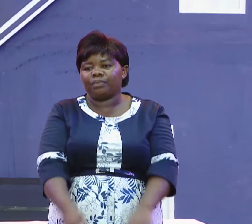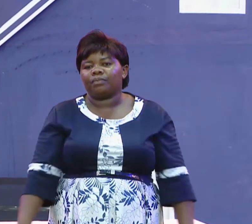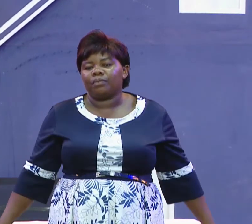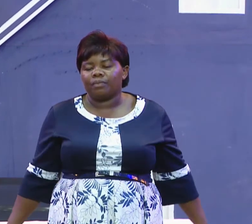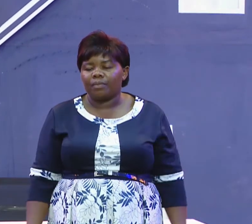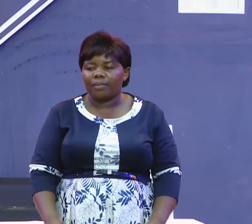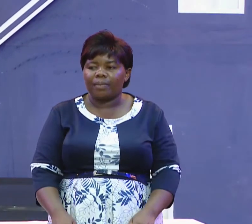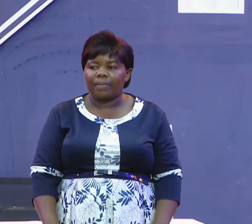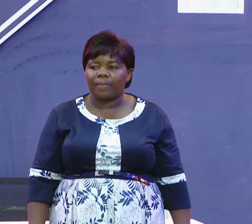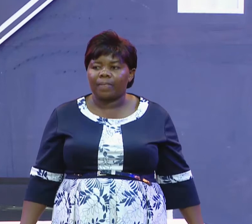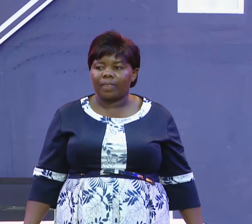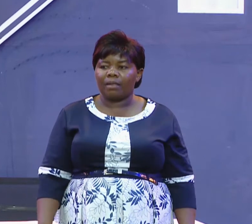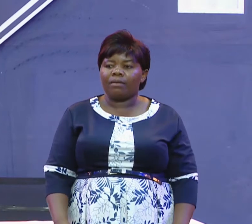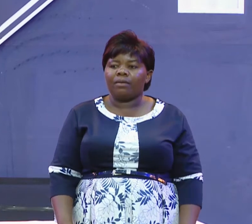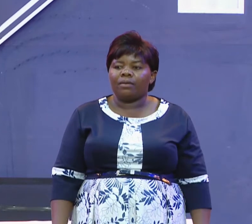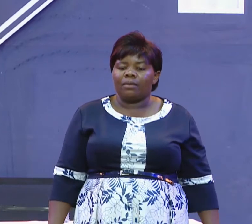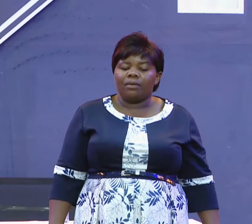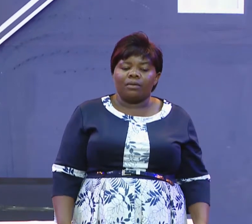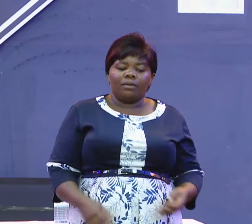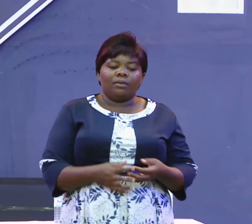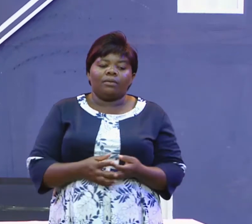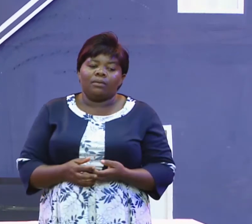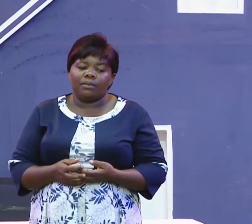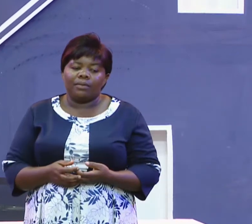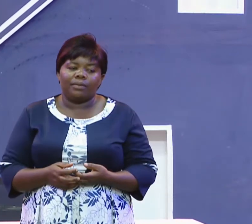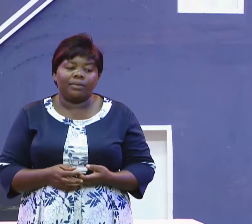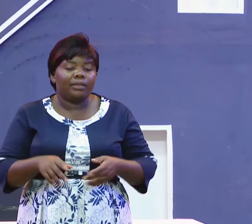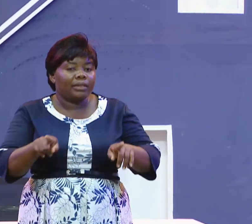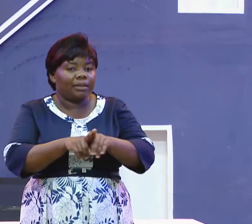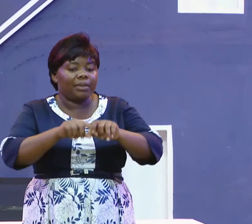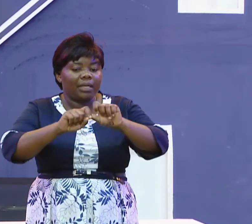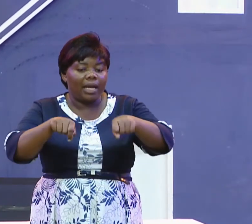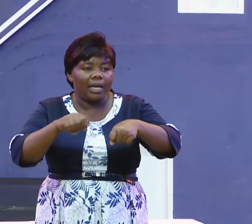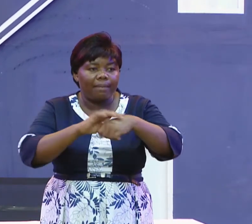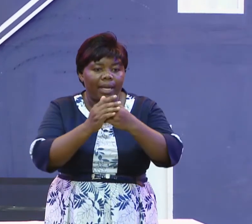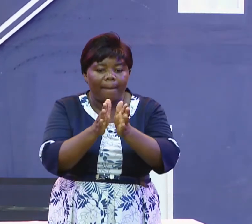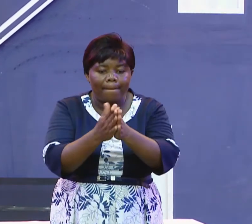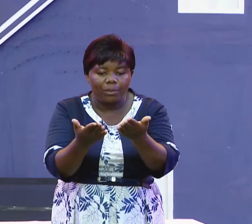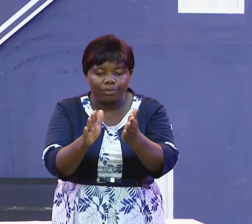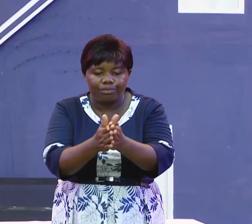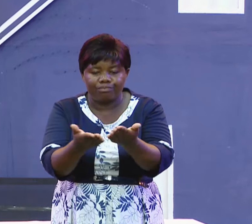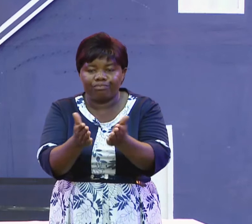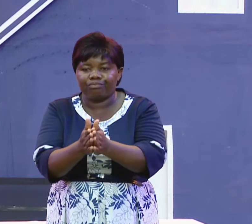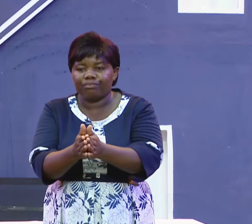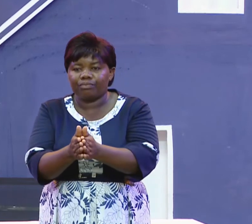make a shoe and you can put it on and yet it is made by him. They can make books.